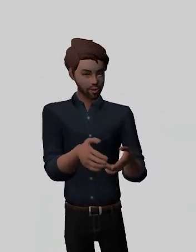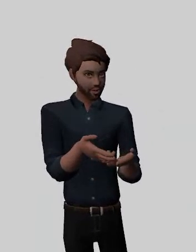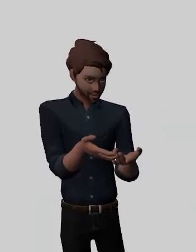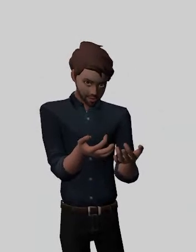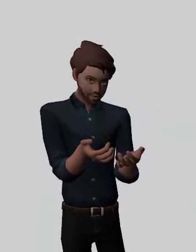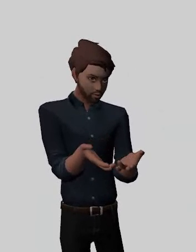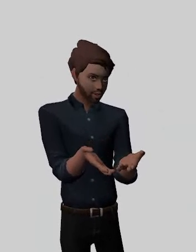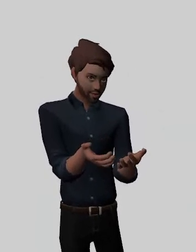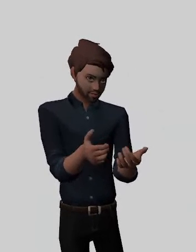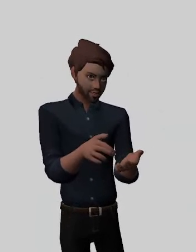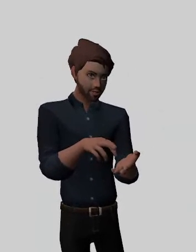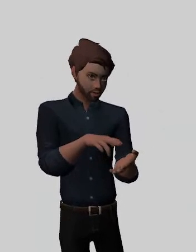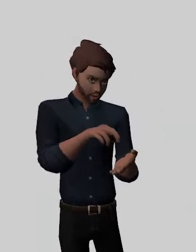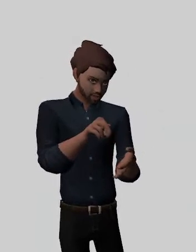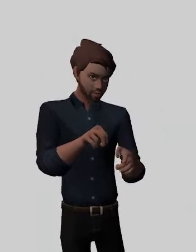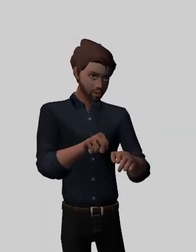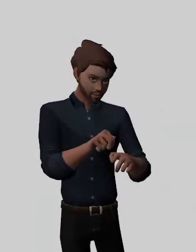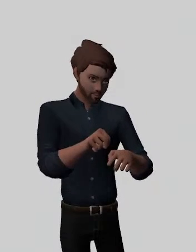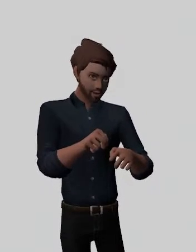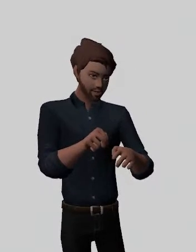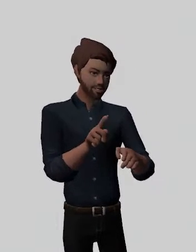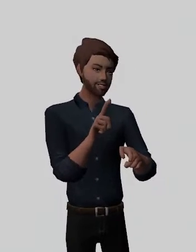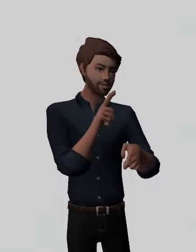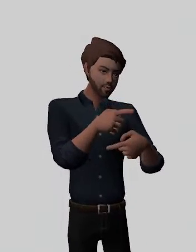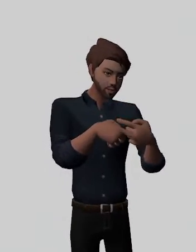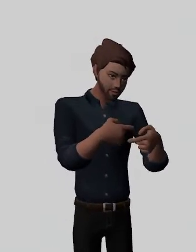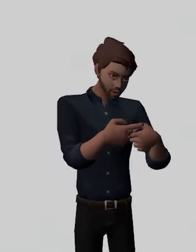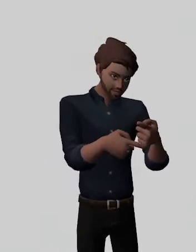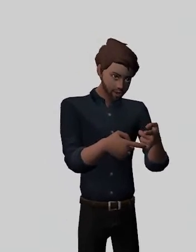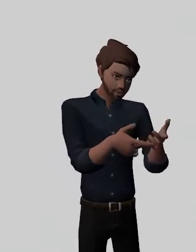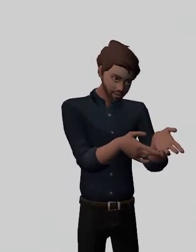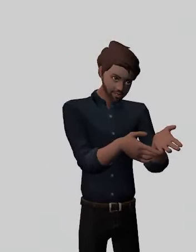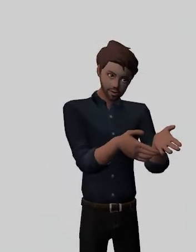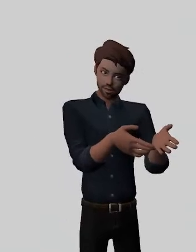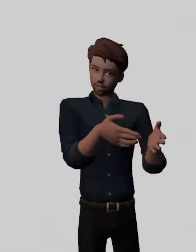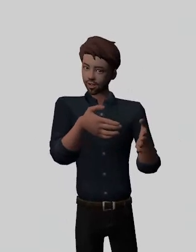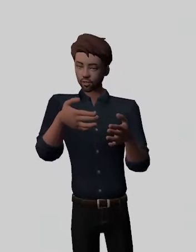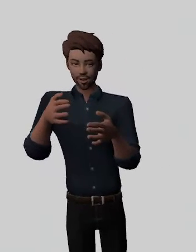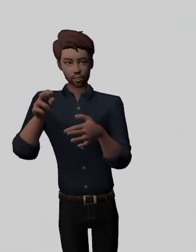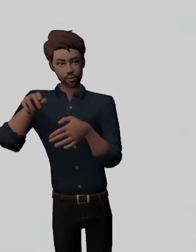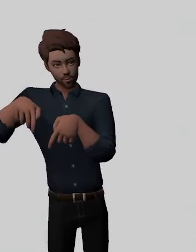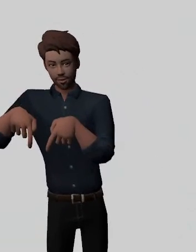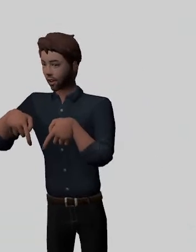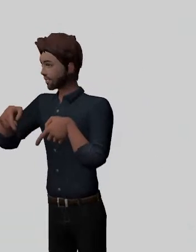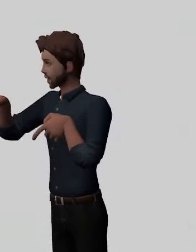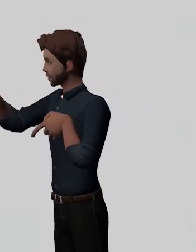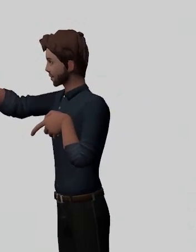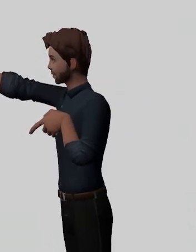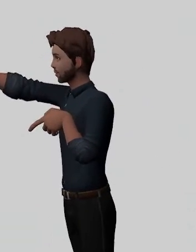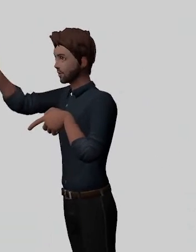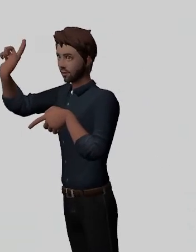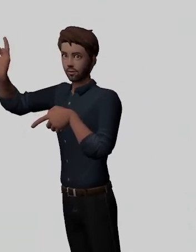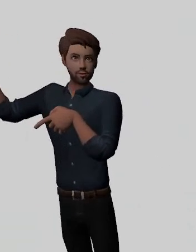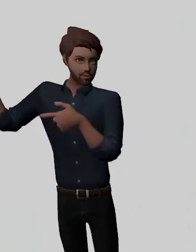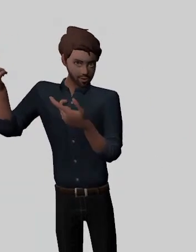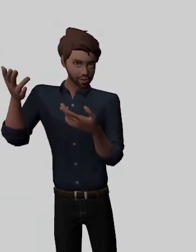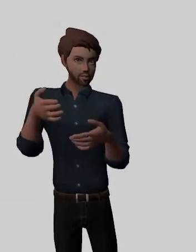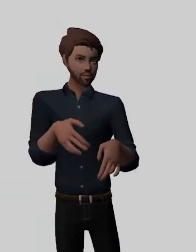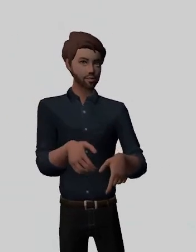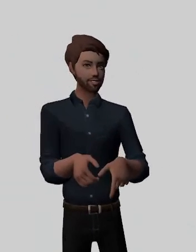But if you want, if that's what you wanted to learn and practice for real life signing Swedish, and then VR signing and any of